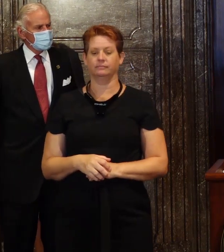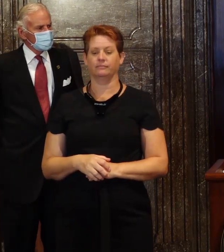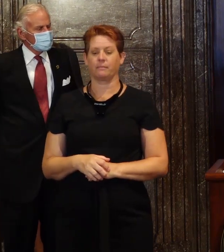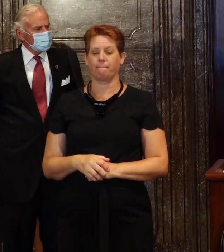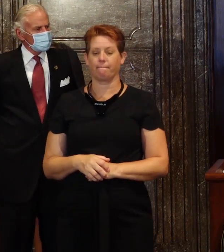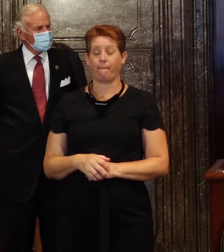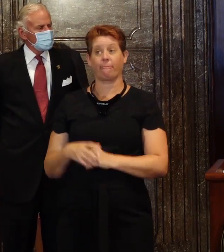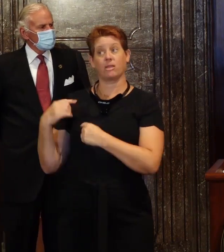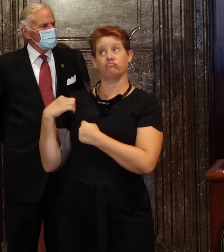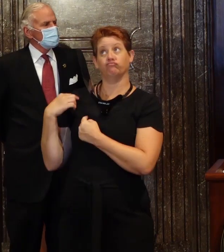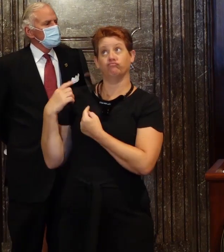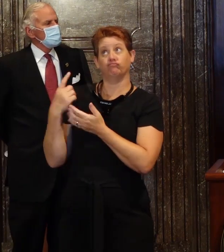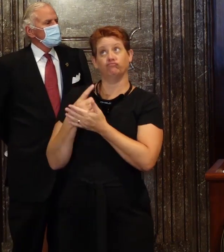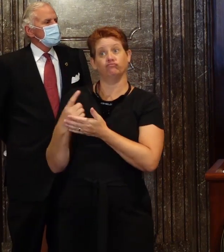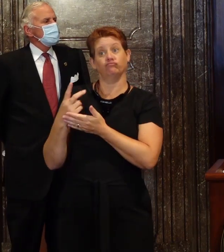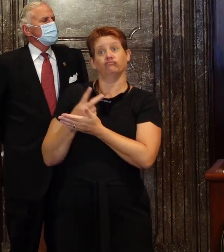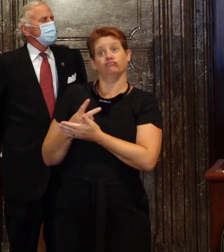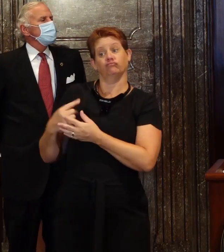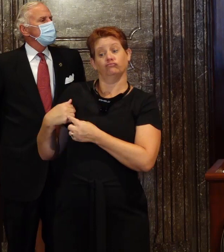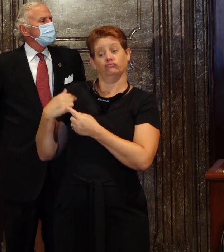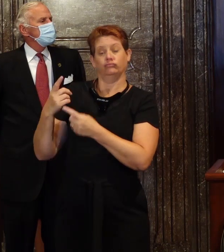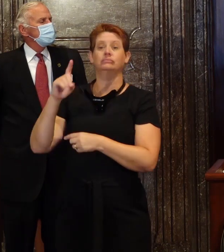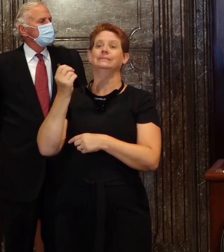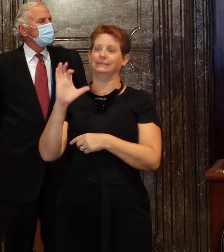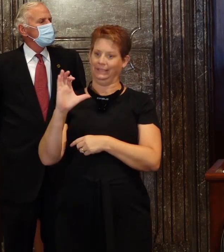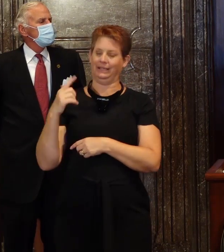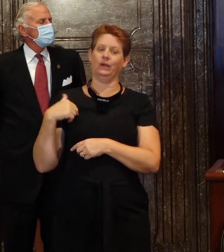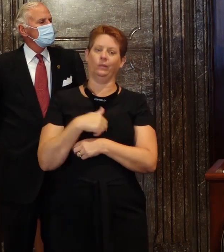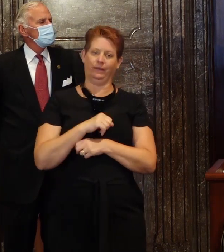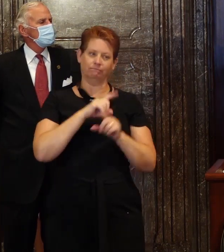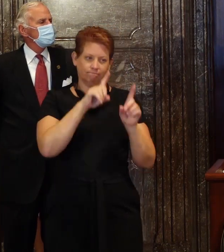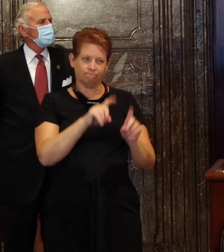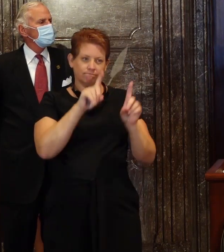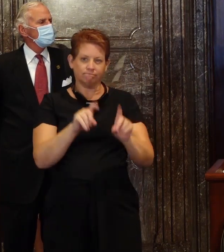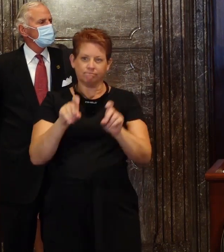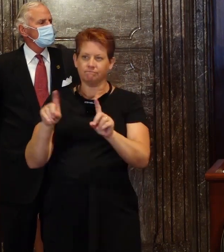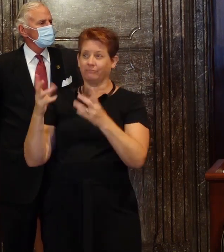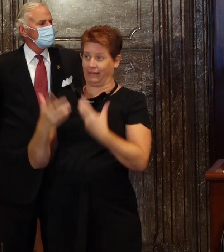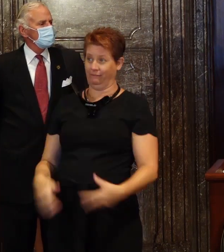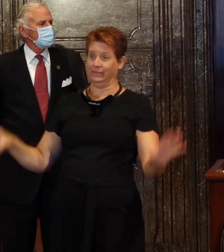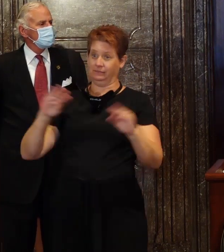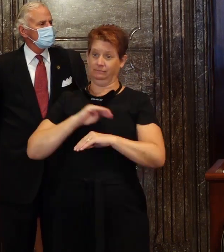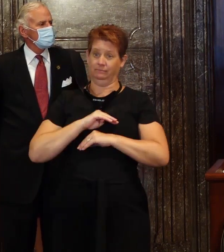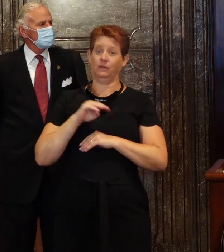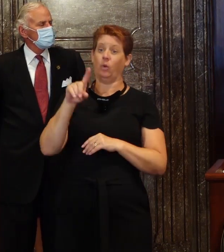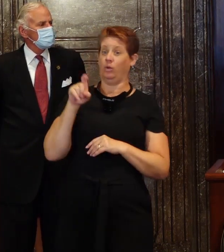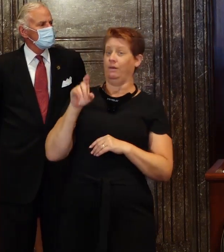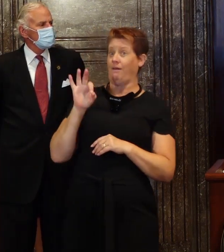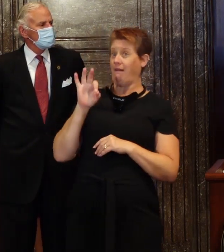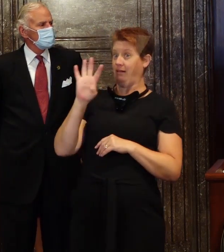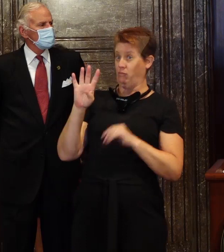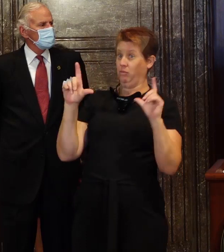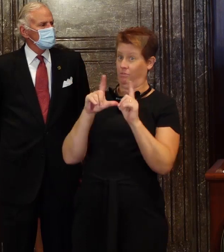Over the past several weeks, DHEC has performed in-person infection control surveys at all 194 licensed nursing